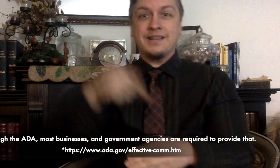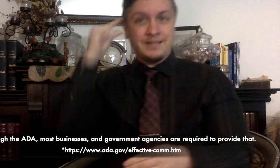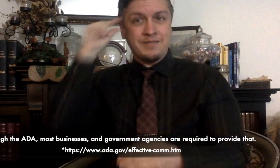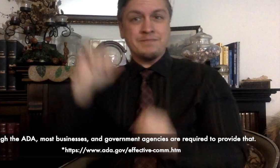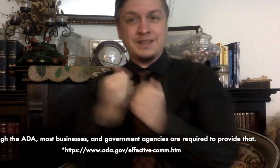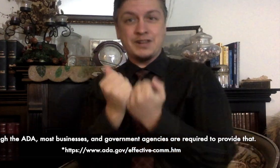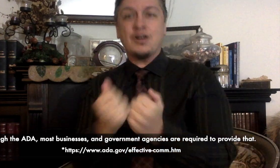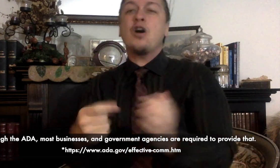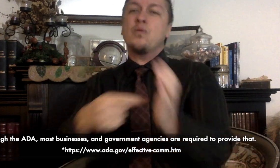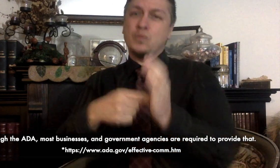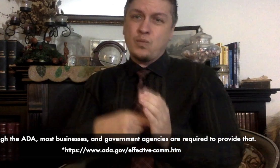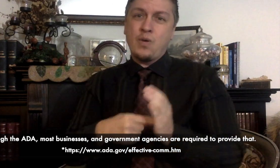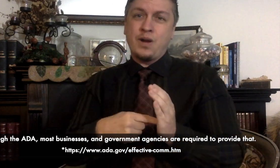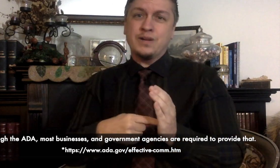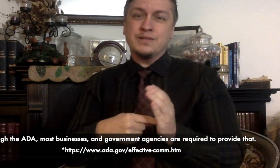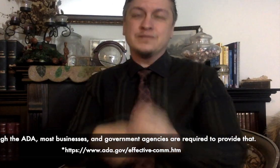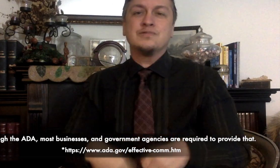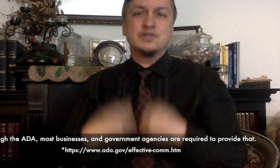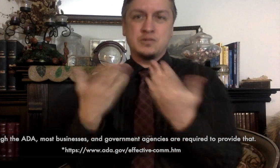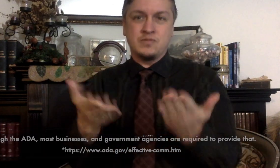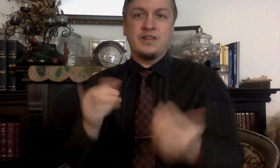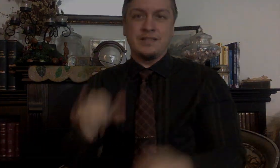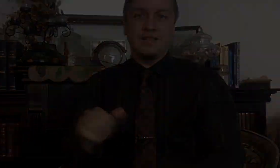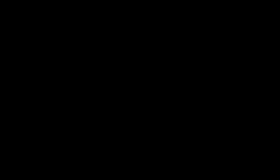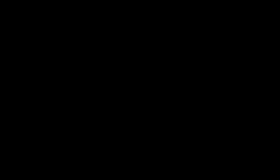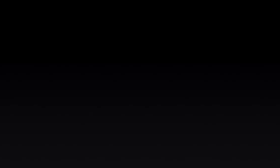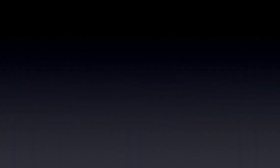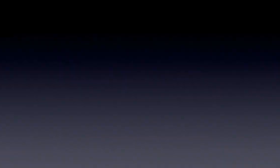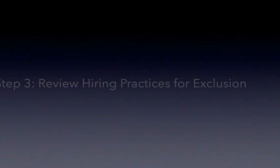government agencies are required to provide that.